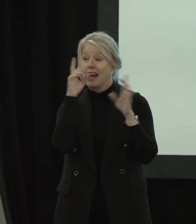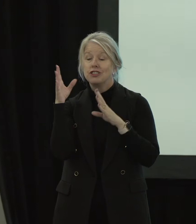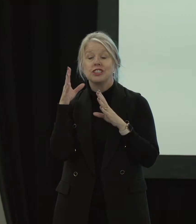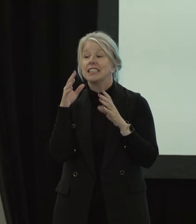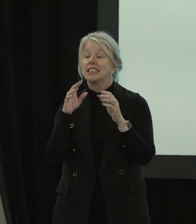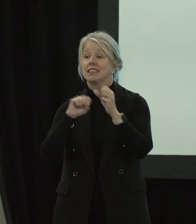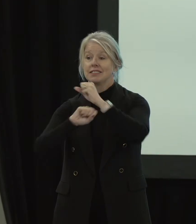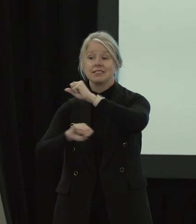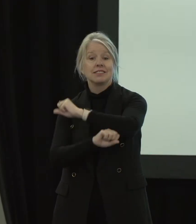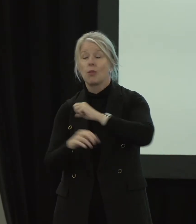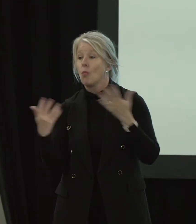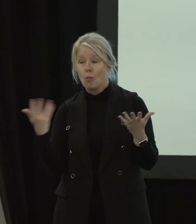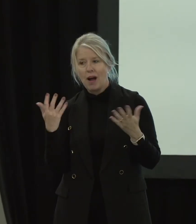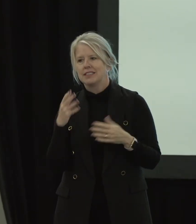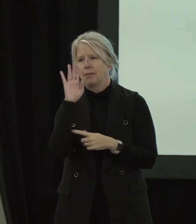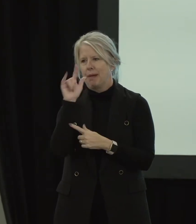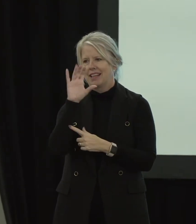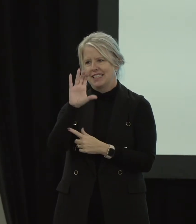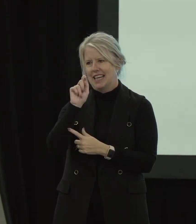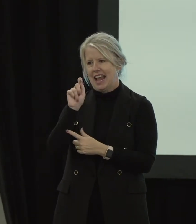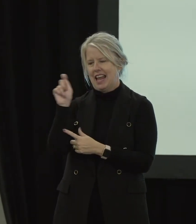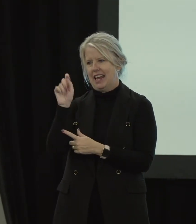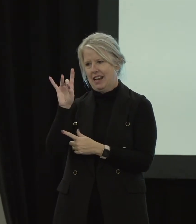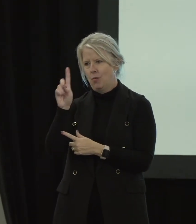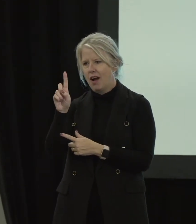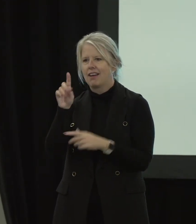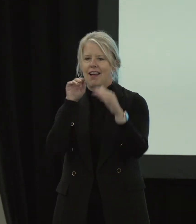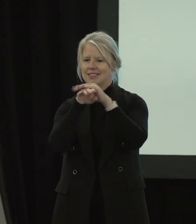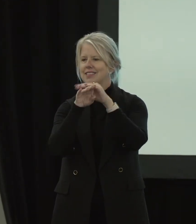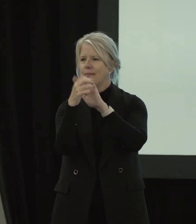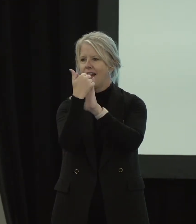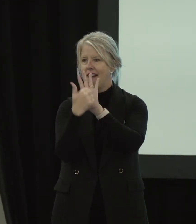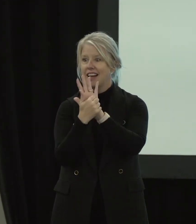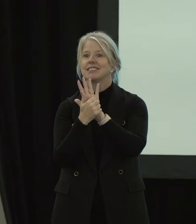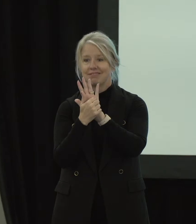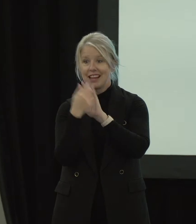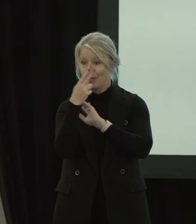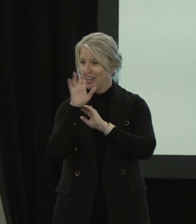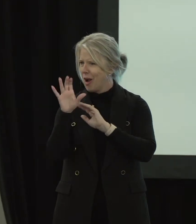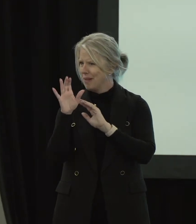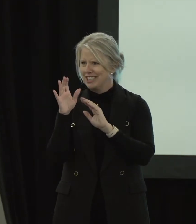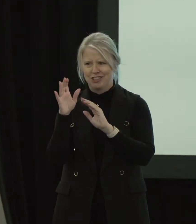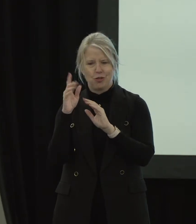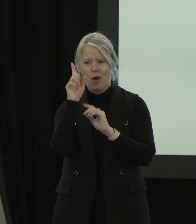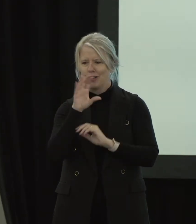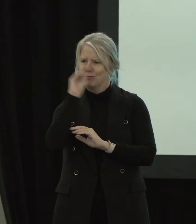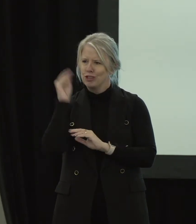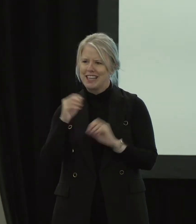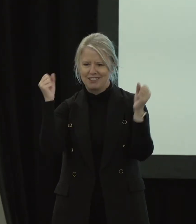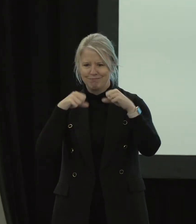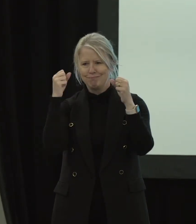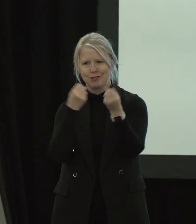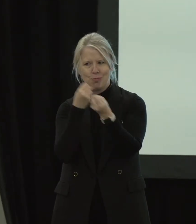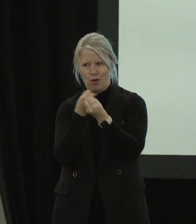Bill C-81, the Accessible Canada Act, which passed the House of Commons with unanimous support